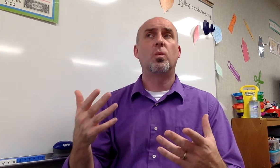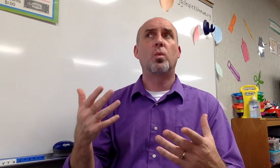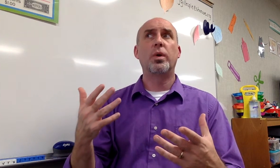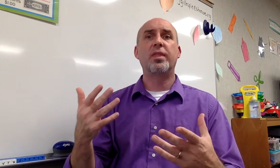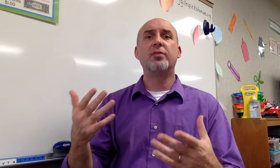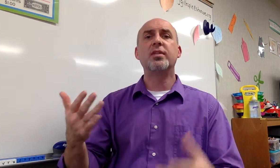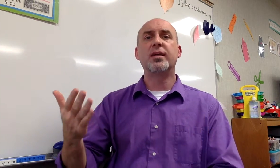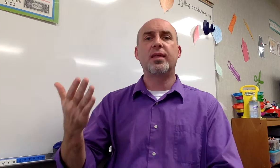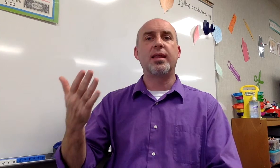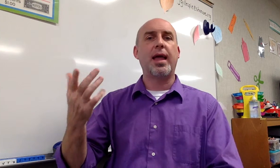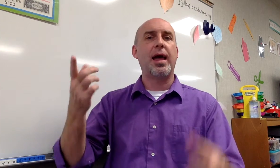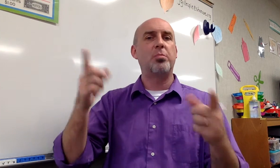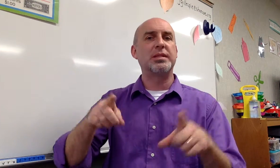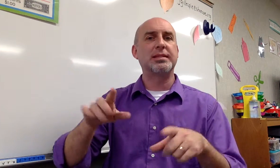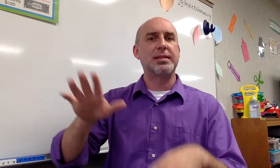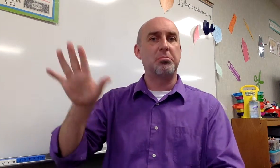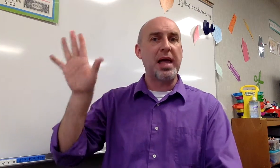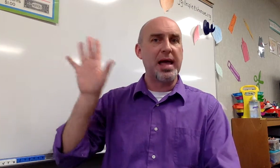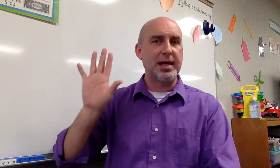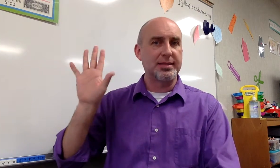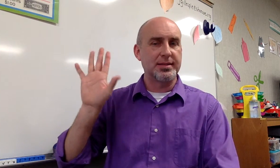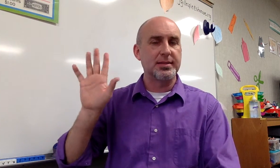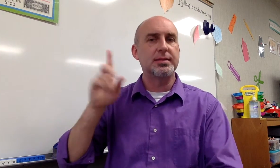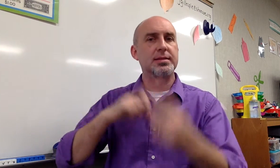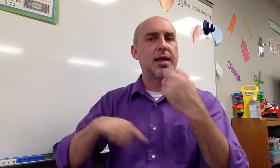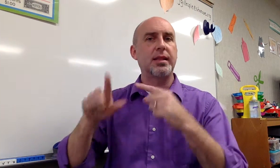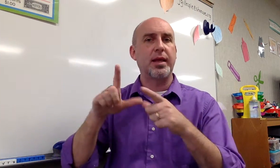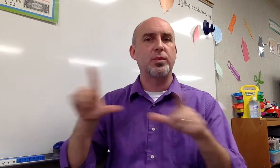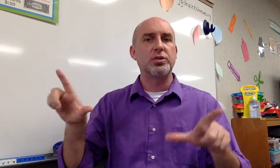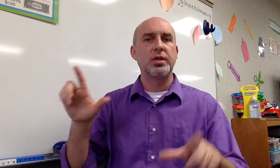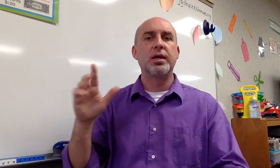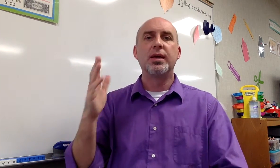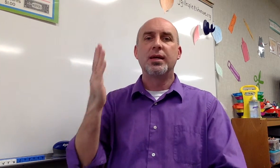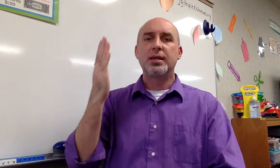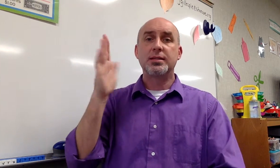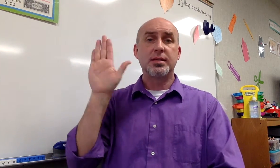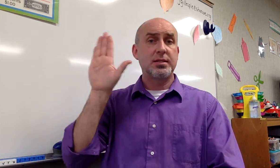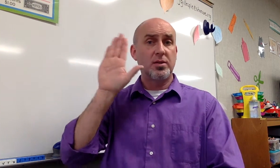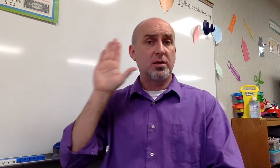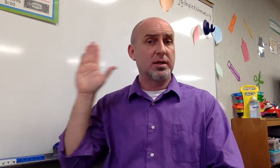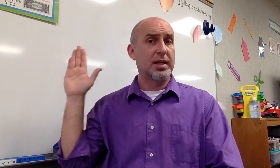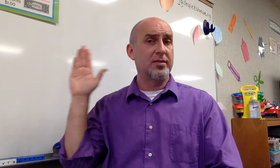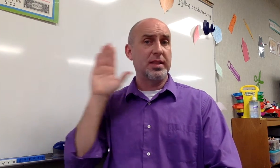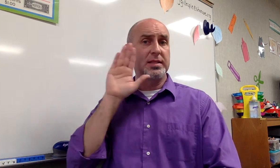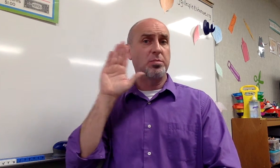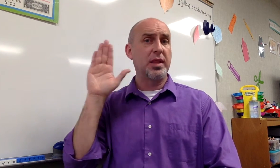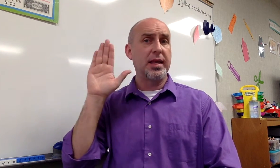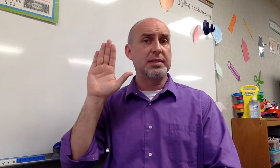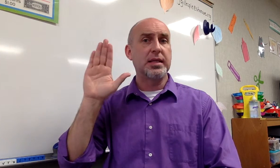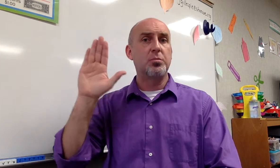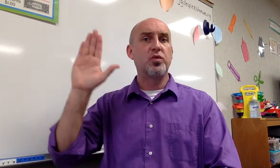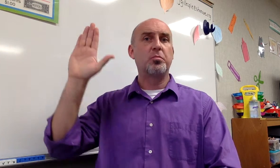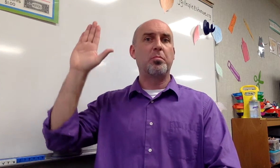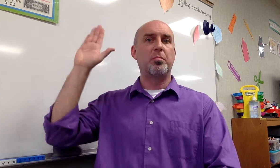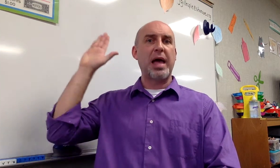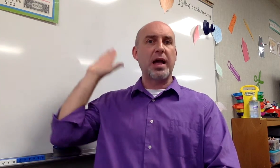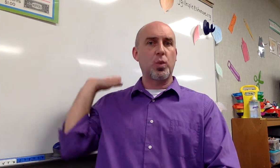with everything that happens in the past in sign language, it's going to start kind of at this plane, it's going to move